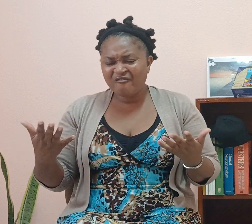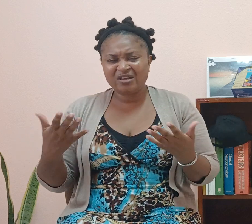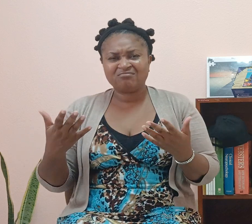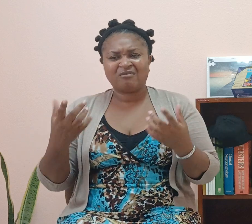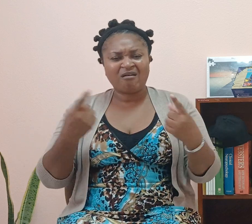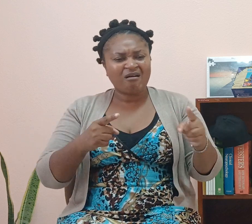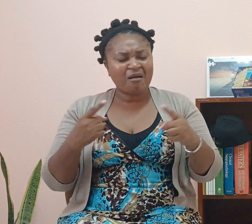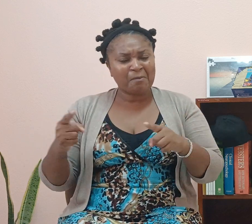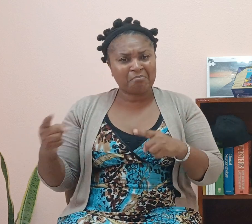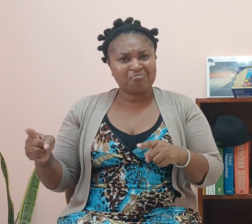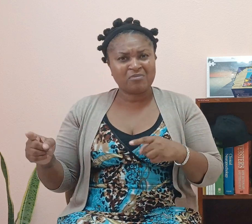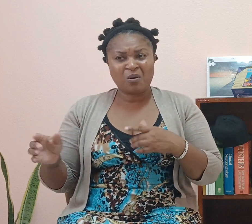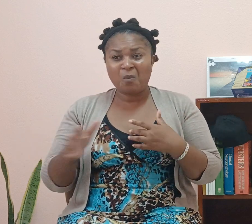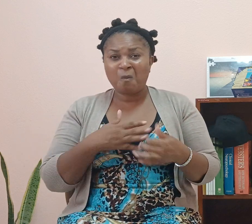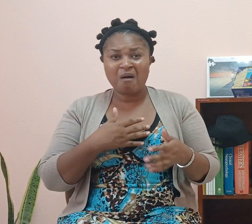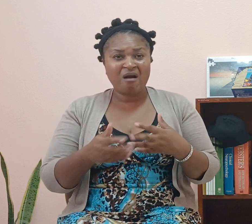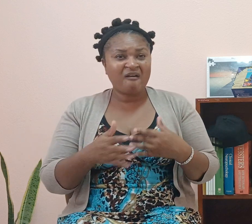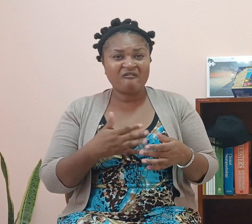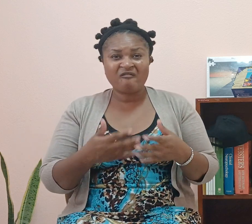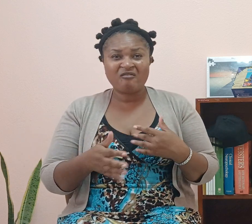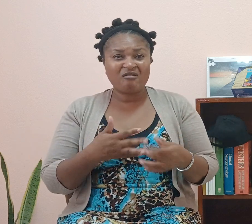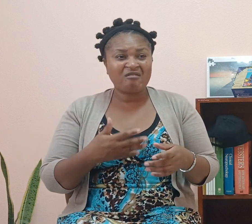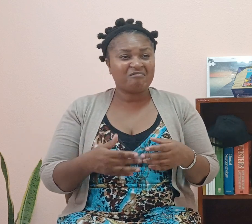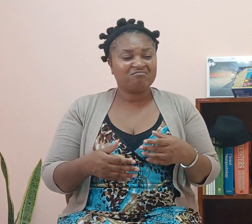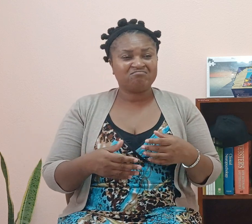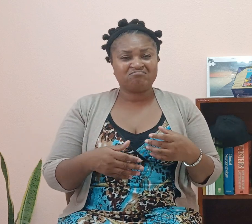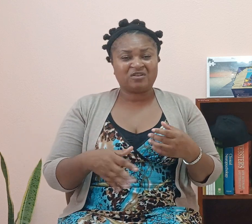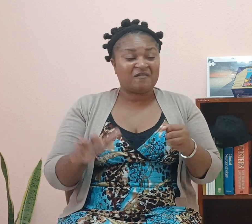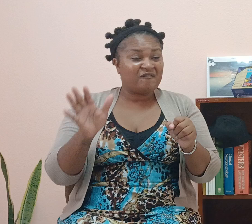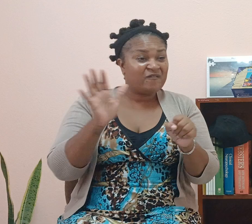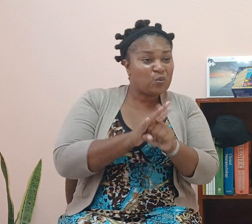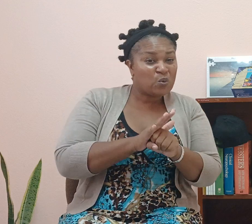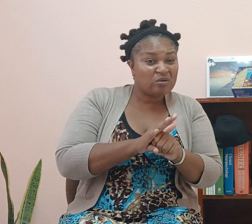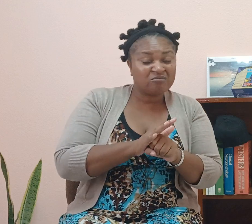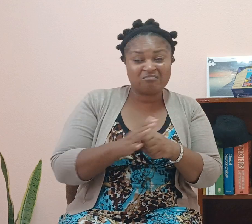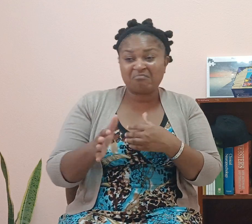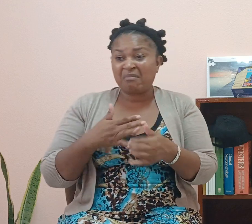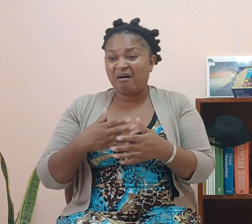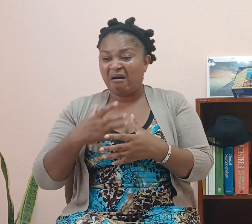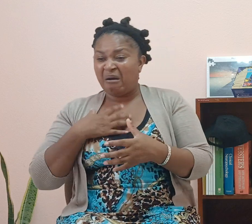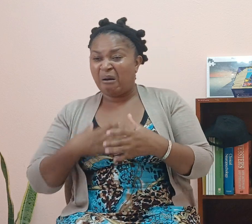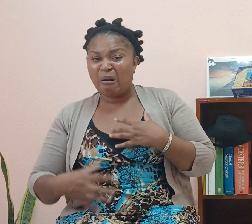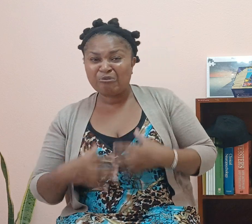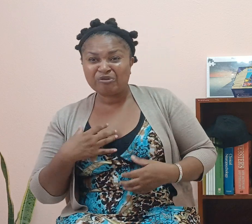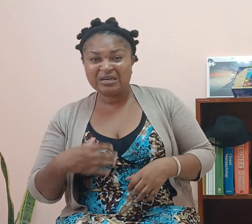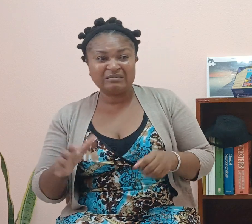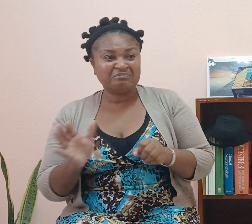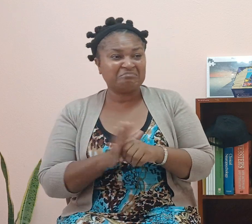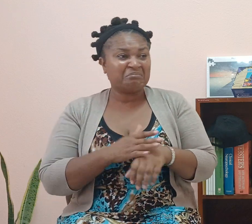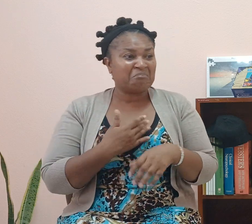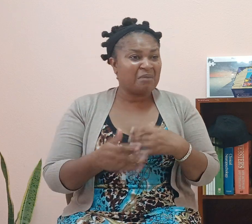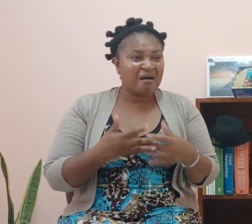Whether full or hungry, or whether having plenty or being poor.